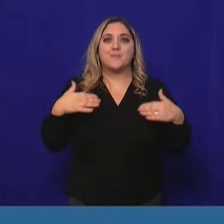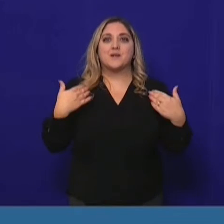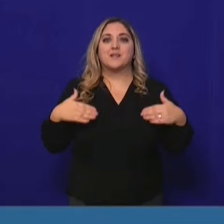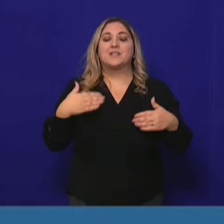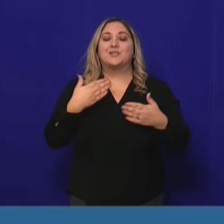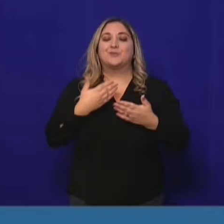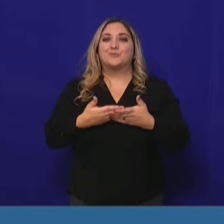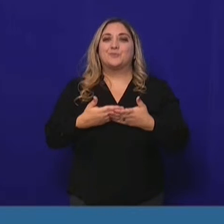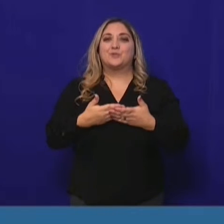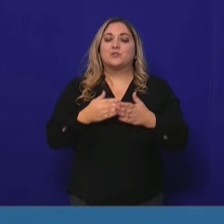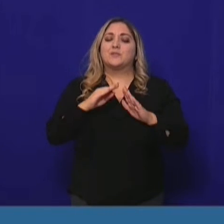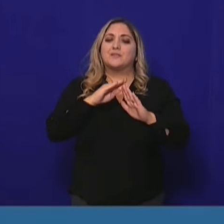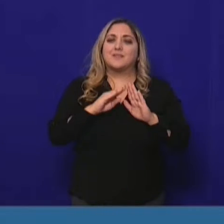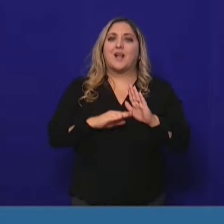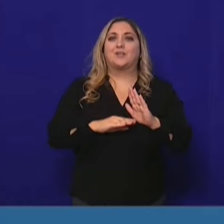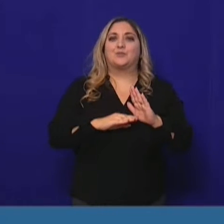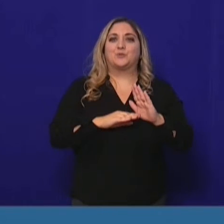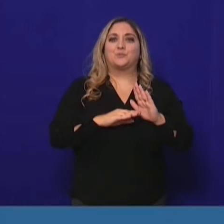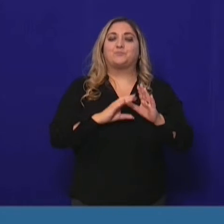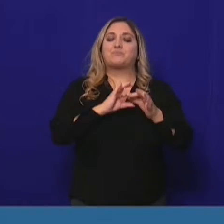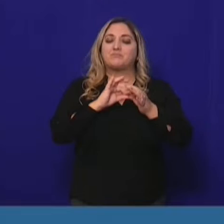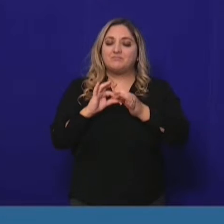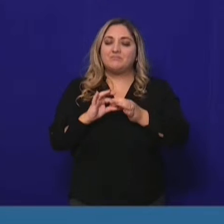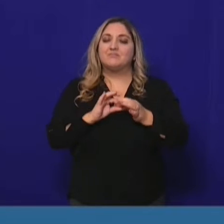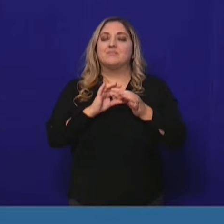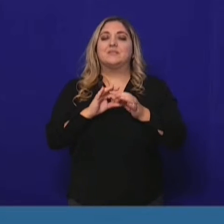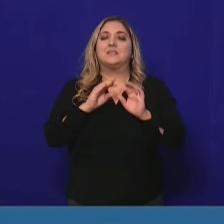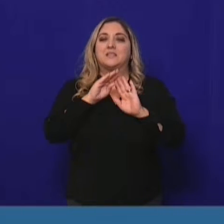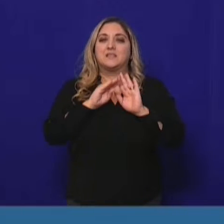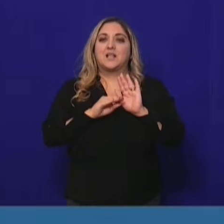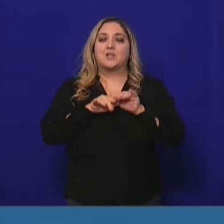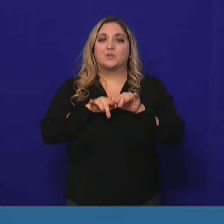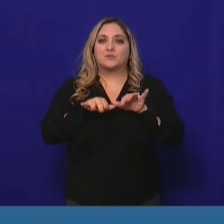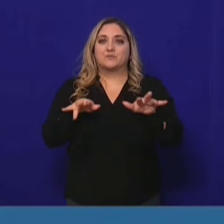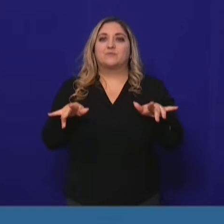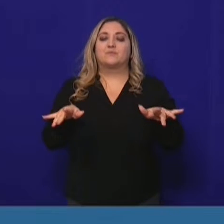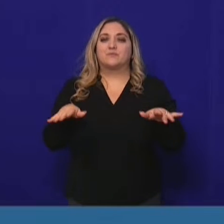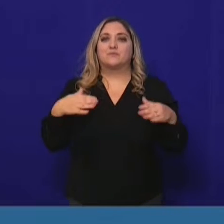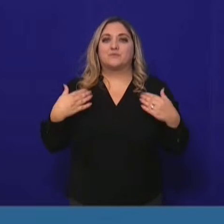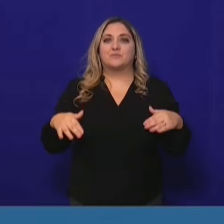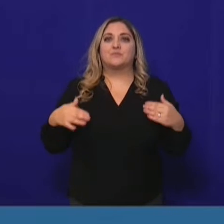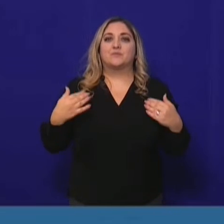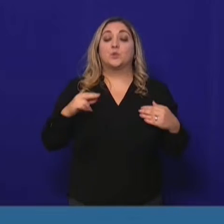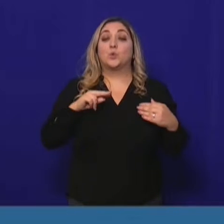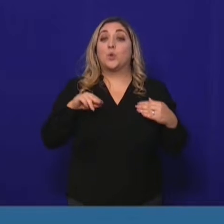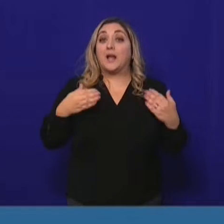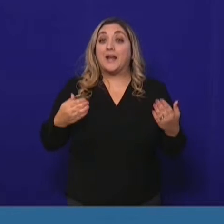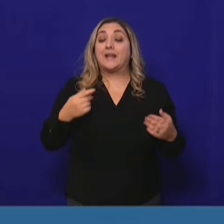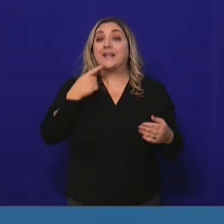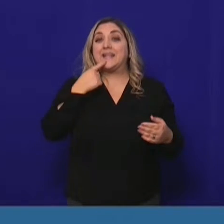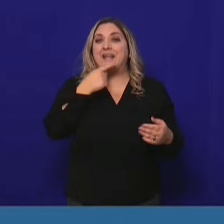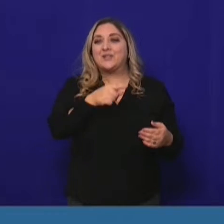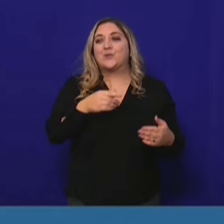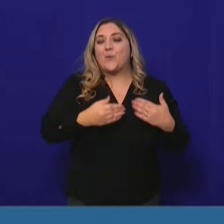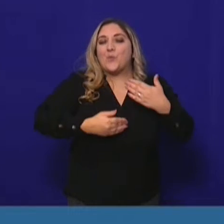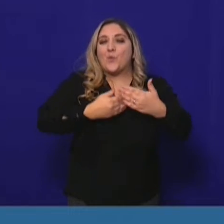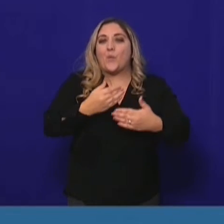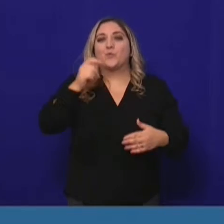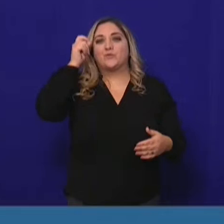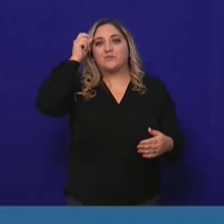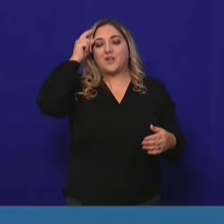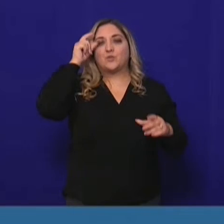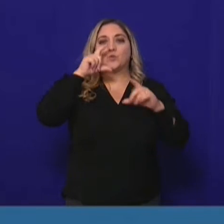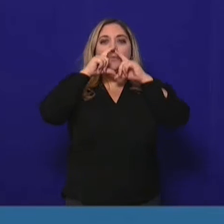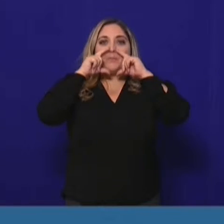nistgħu bil-miżuri kollha flimkien innaqsu propju r-rata ta' trasmissjoni u allura l-appell huwa biex nibqgħu nużawhom